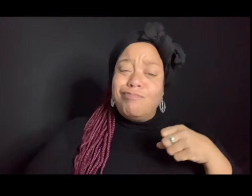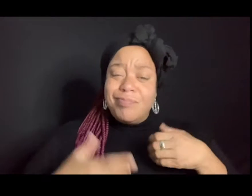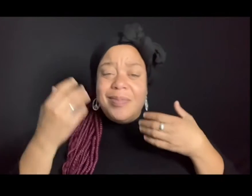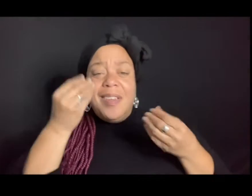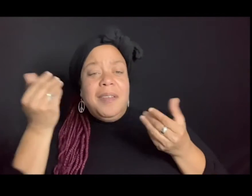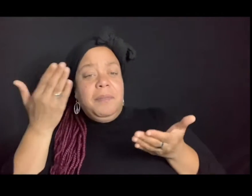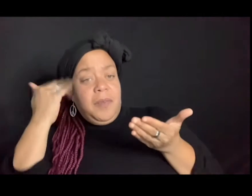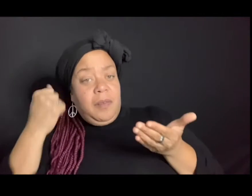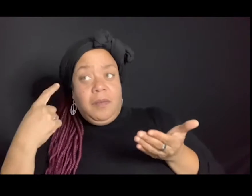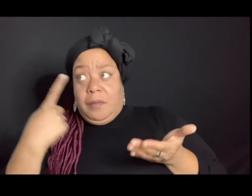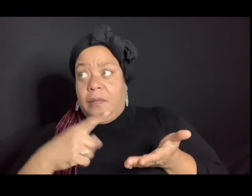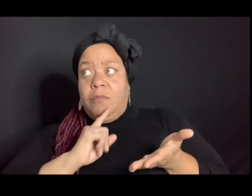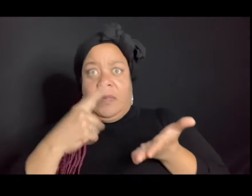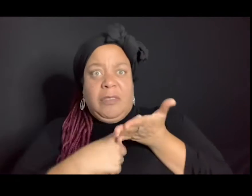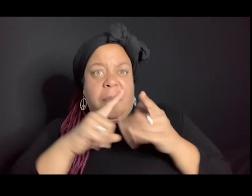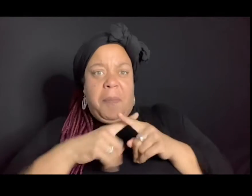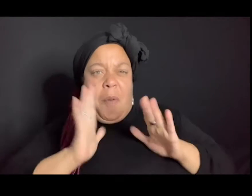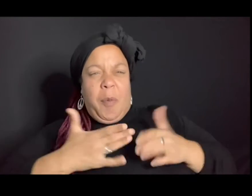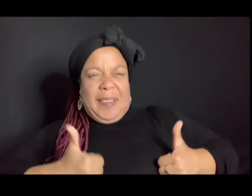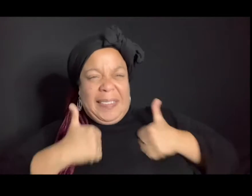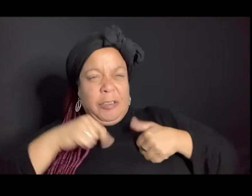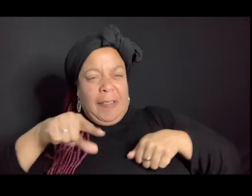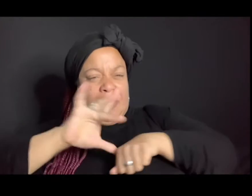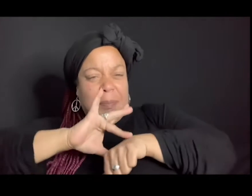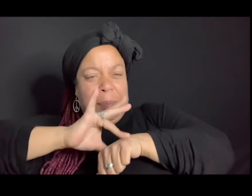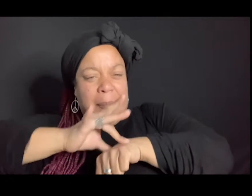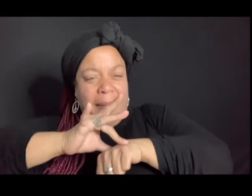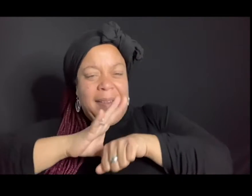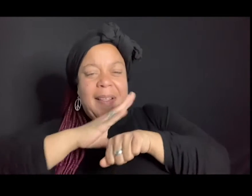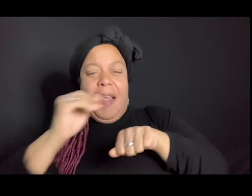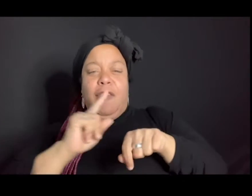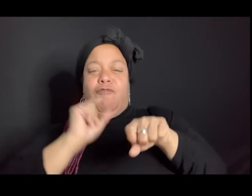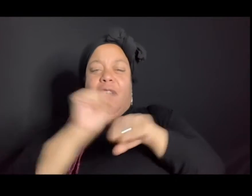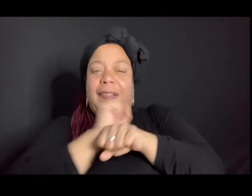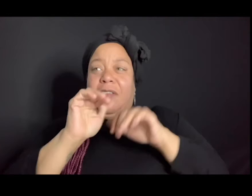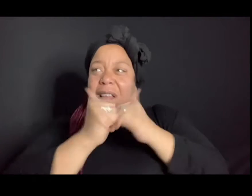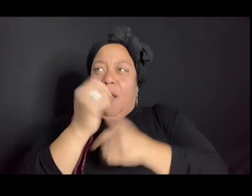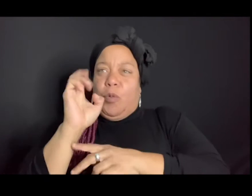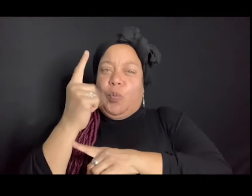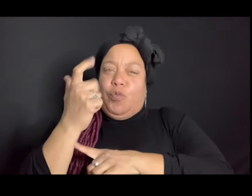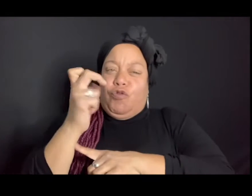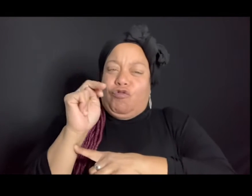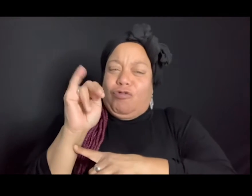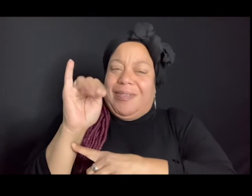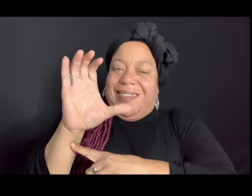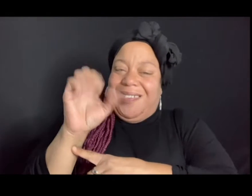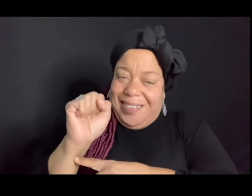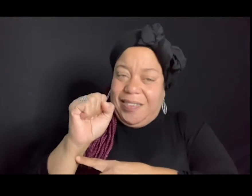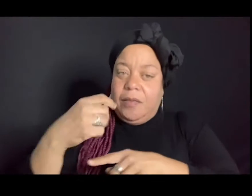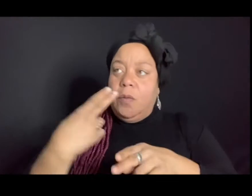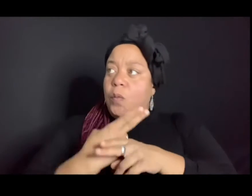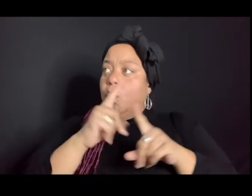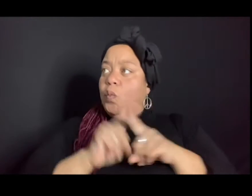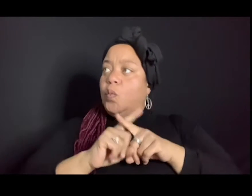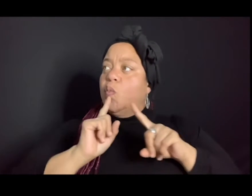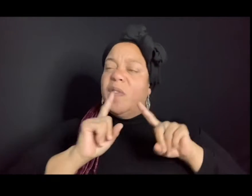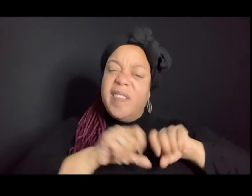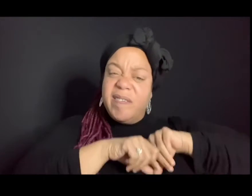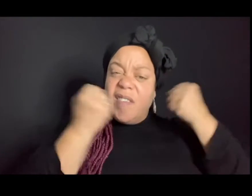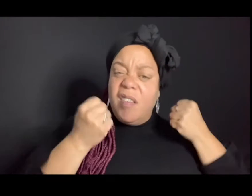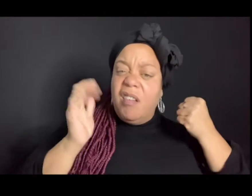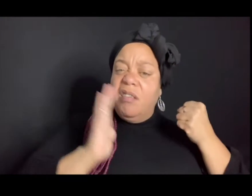because it talks about our existence here on the planet and the reality of how eugenics has been used to violate other people's